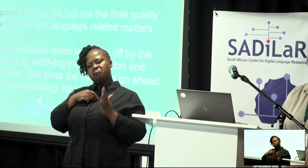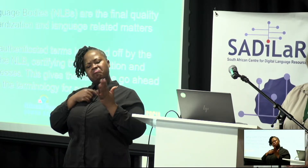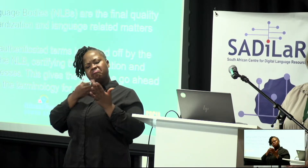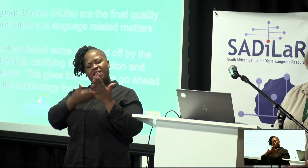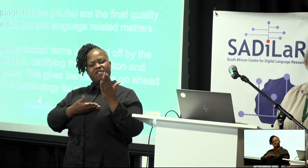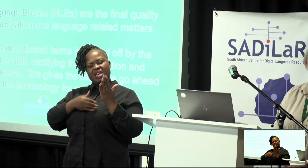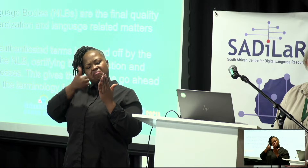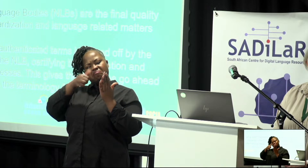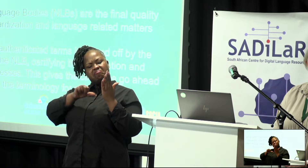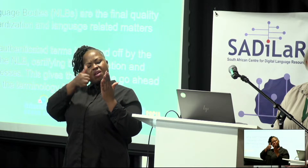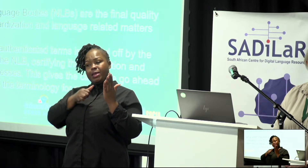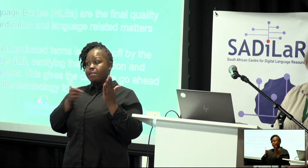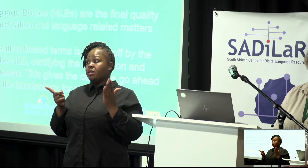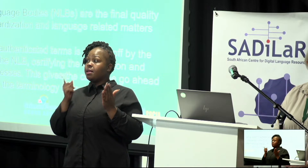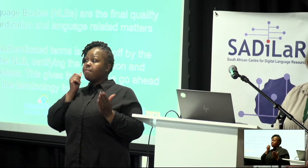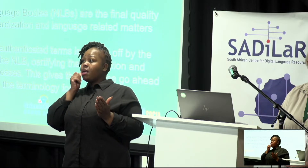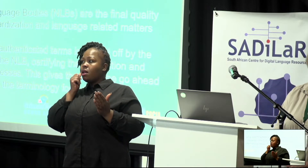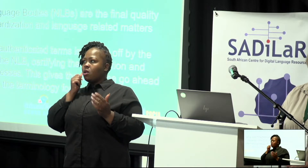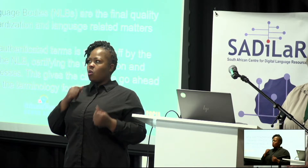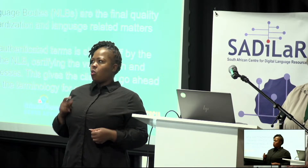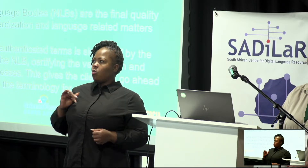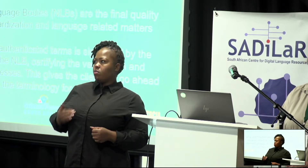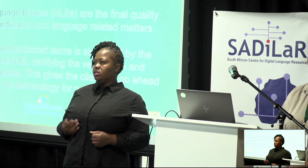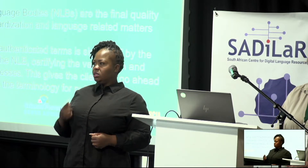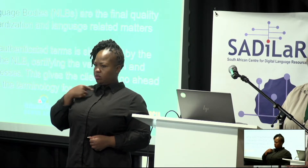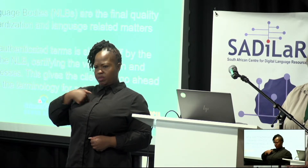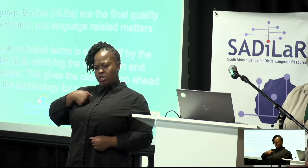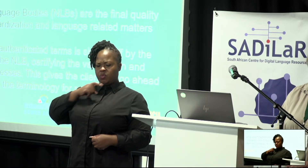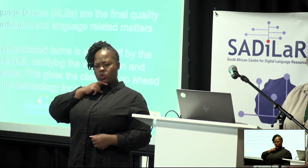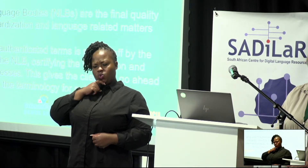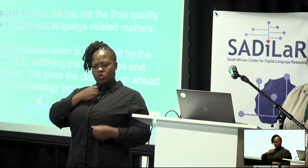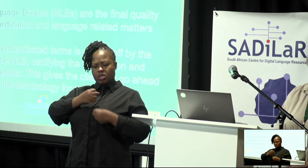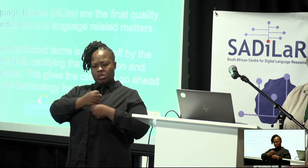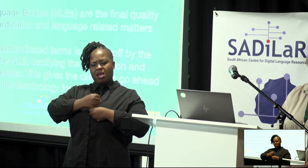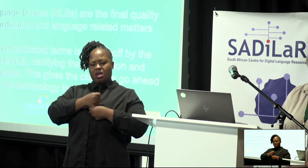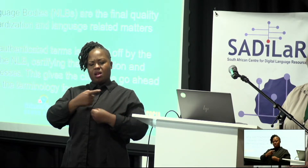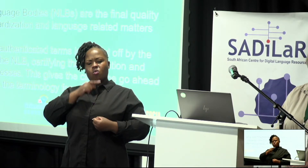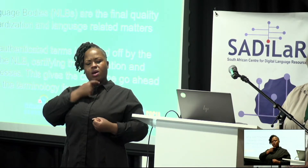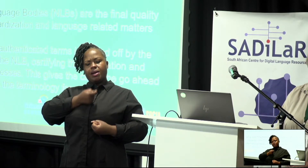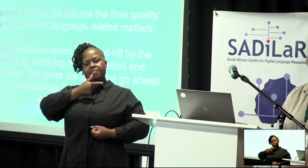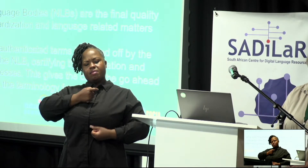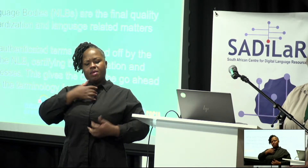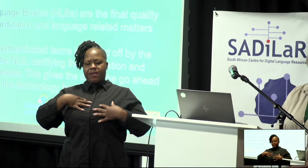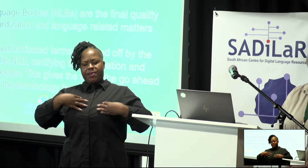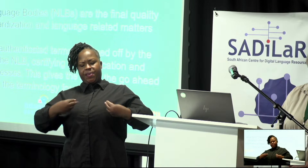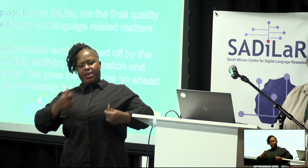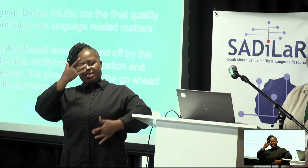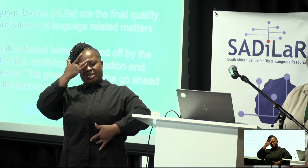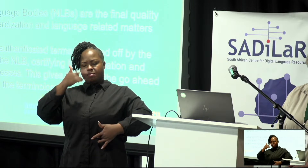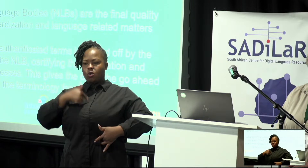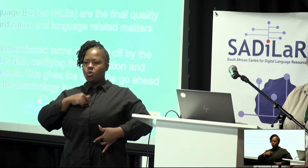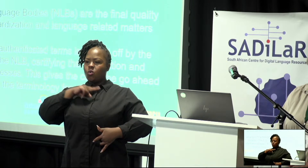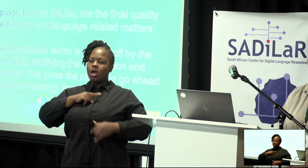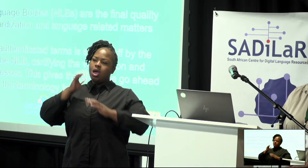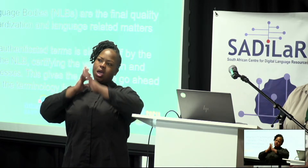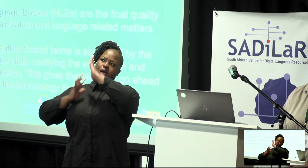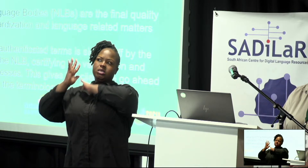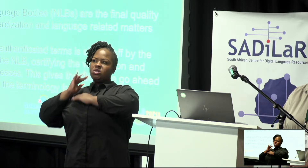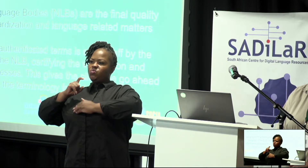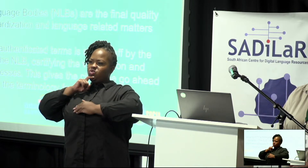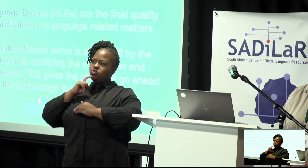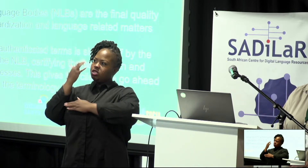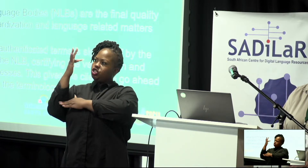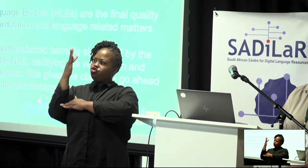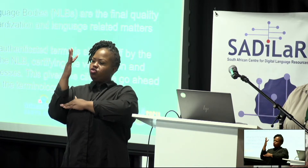if the old man or the old lady saying, I'm using this medicine to cure 1, 2, 3 because it has been used by my forefathers, we grow